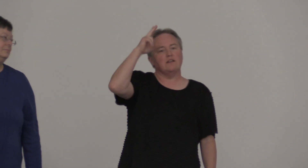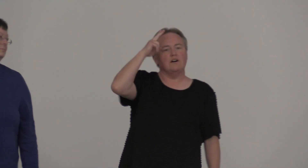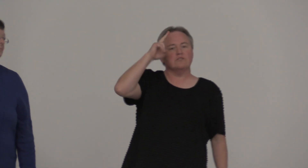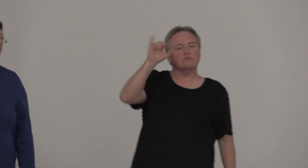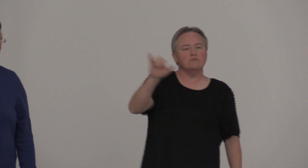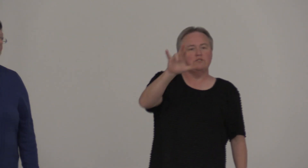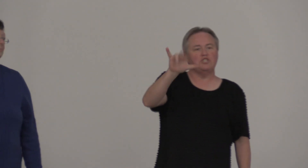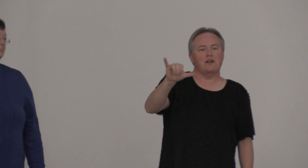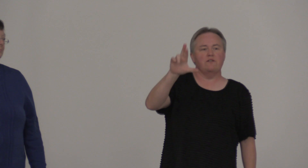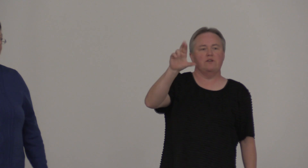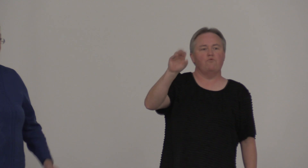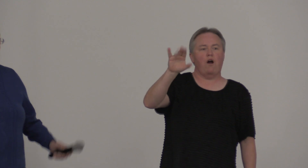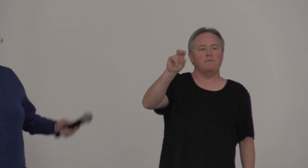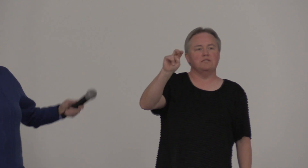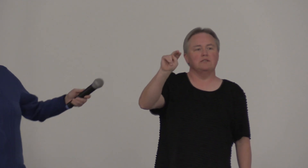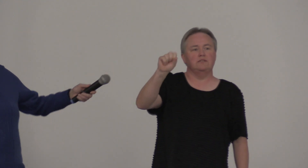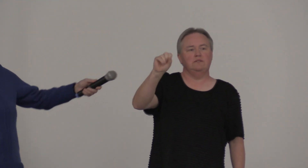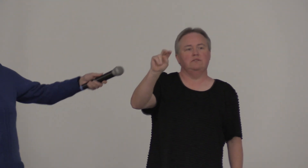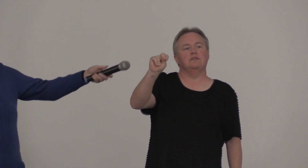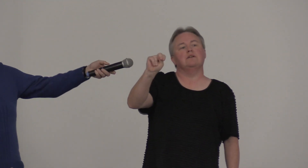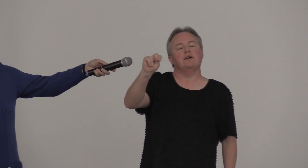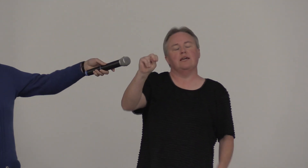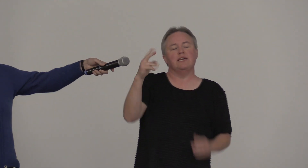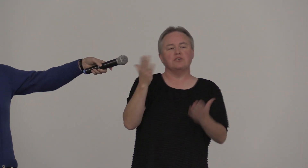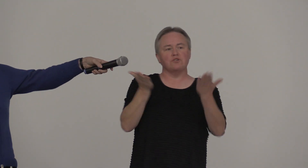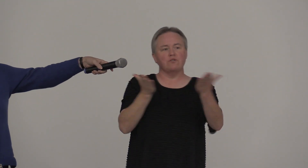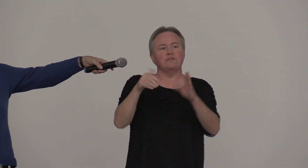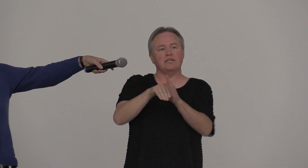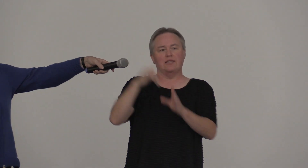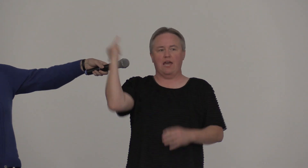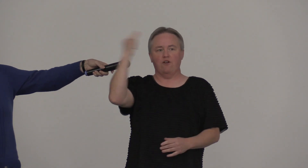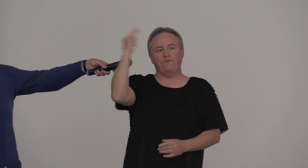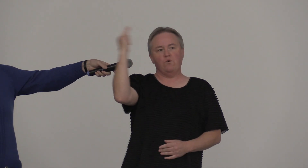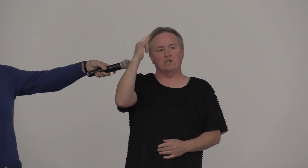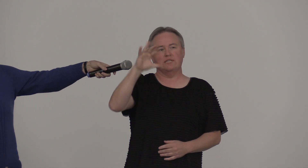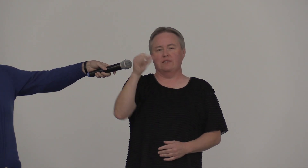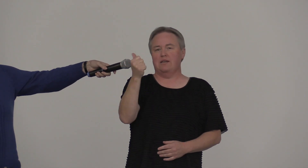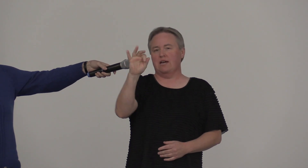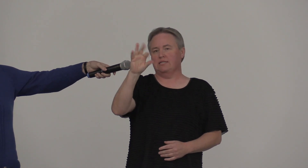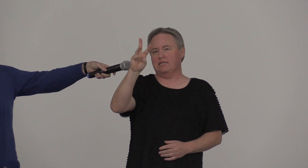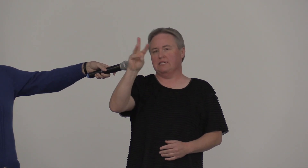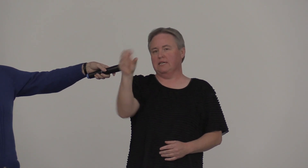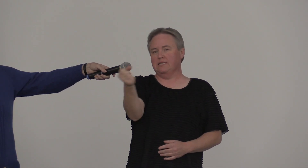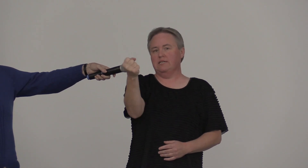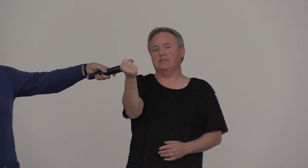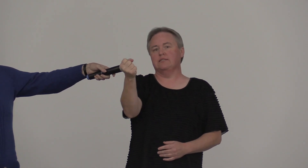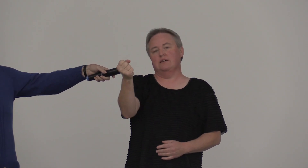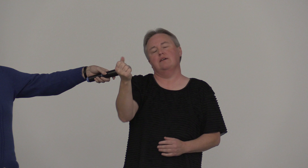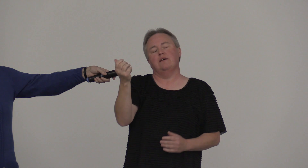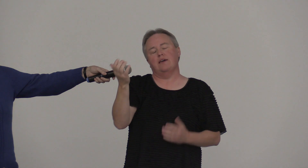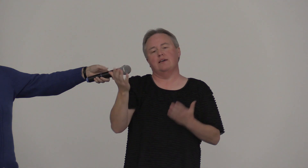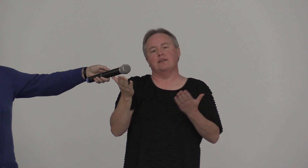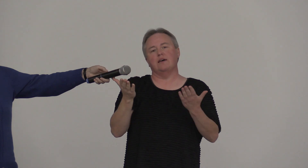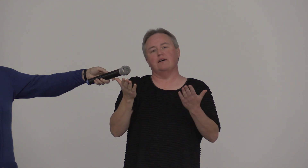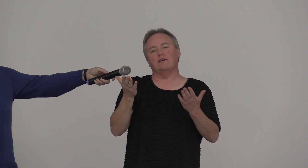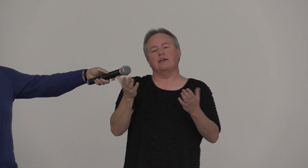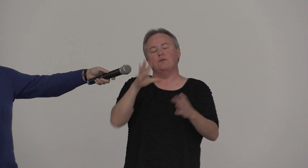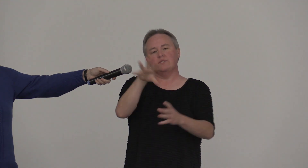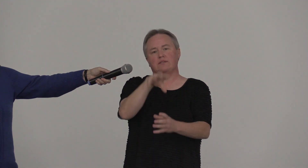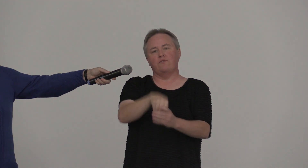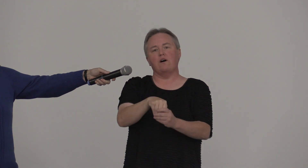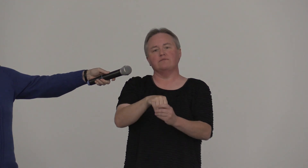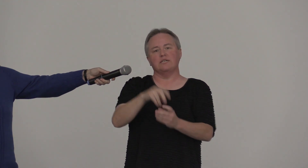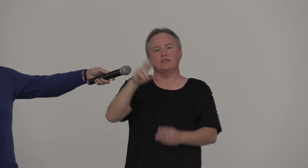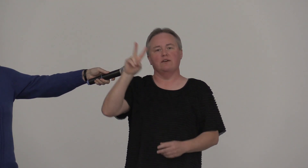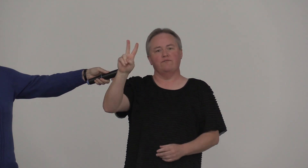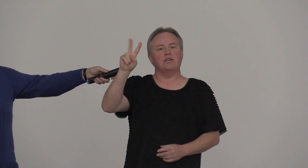I had an uncle, Jerry Robinson, and he served in the Air Force in the 1960s, and he